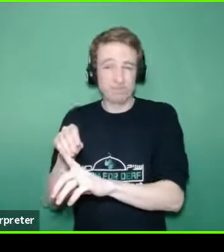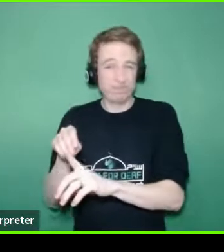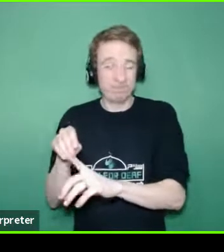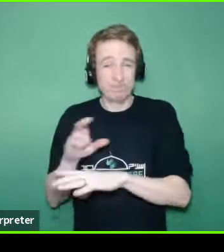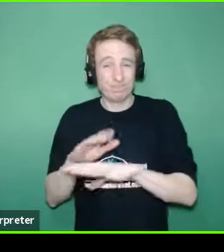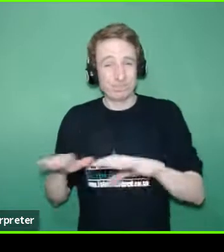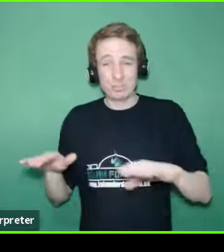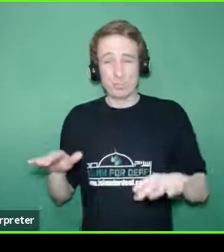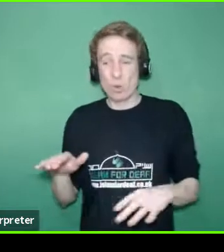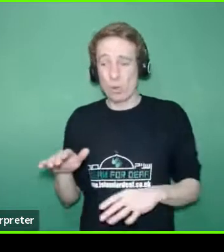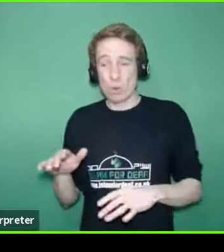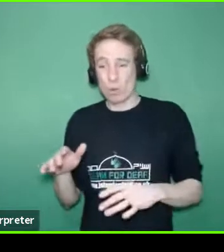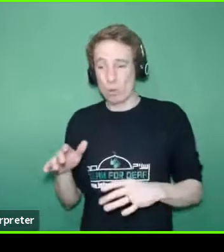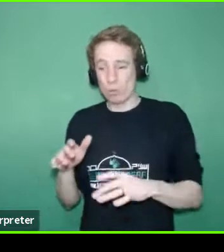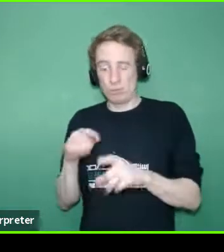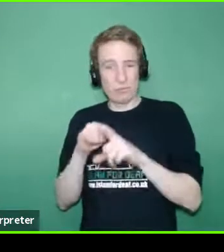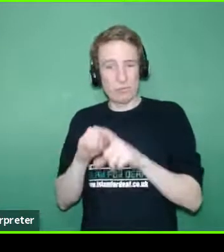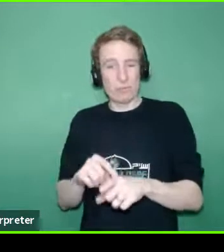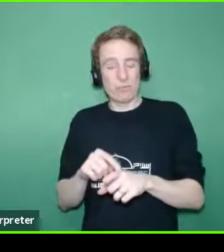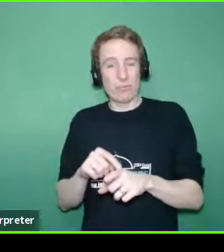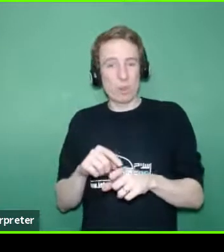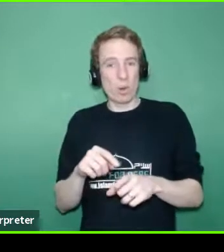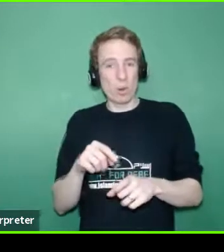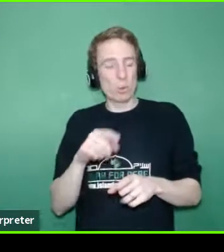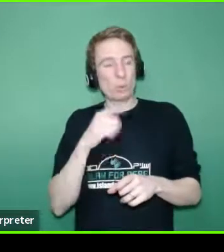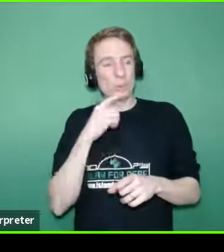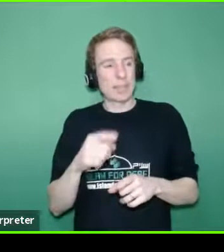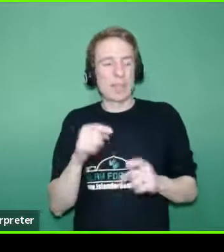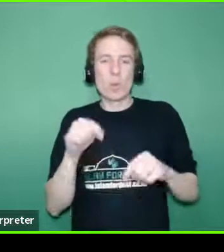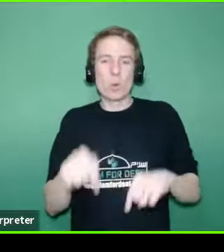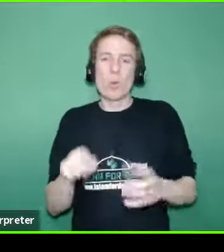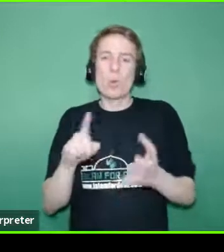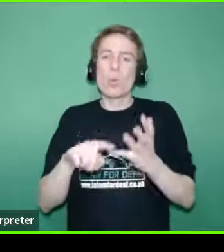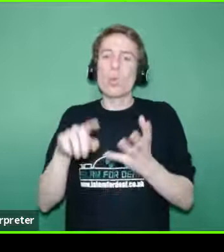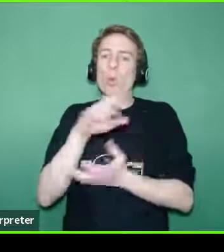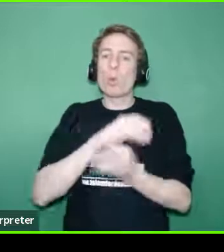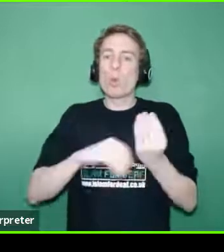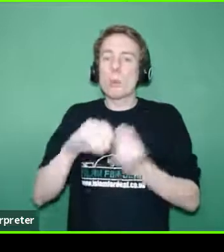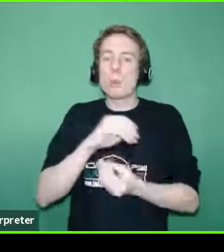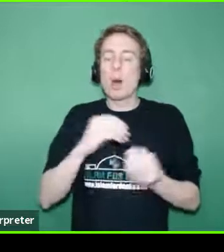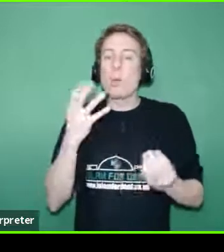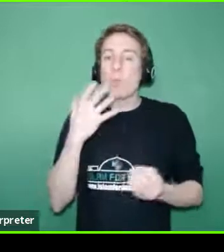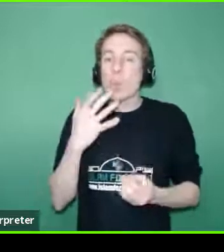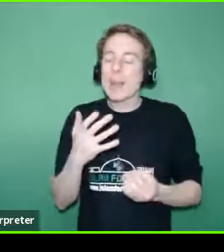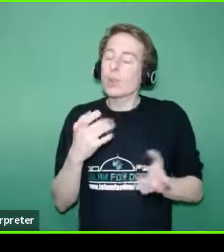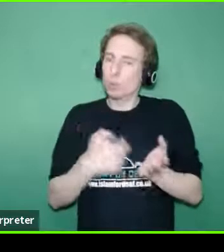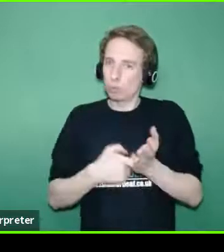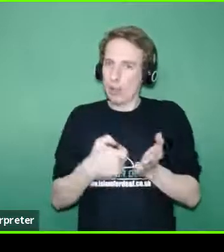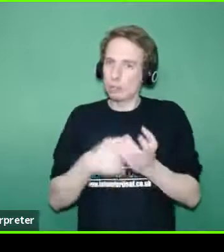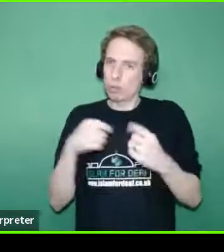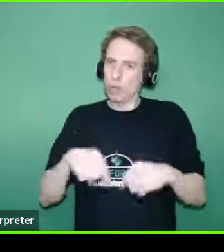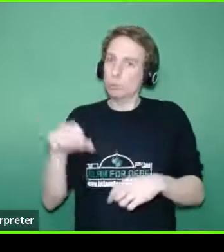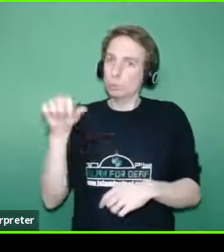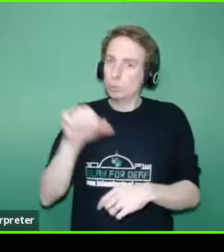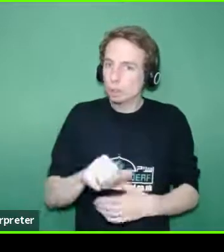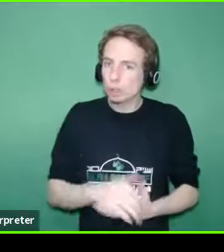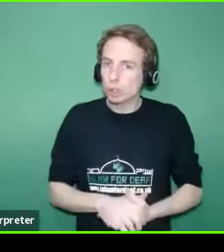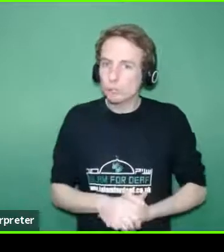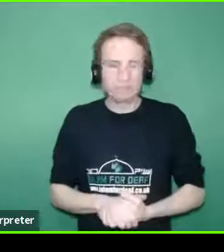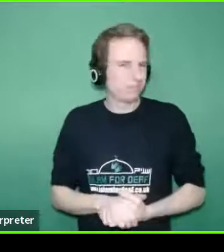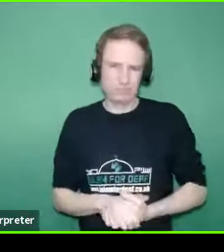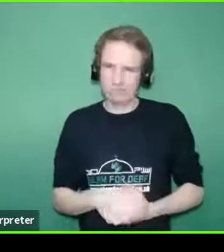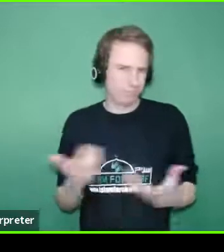as a month in which to perform the Umrah, the lesser pilgrimage. This is an